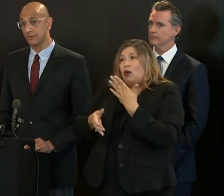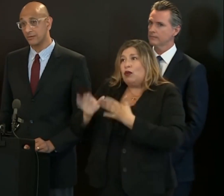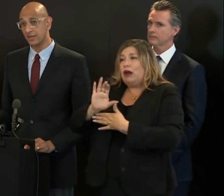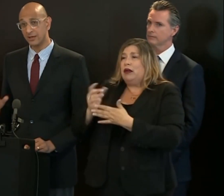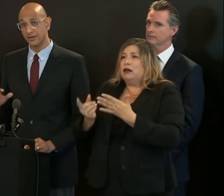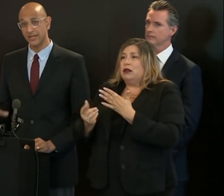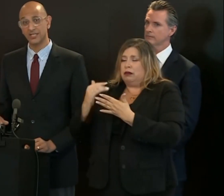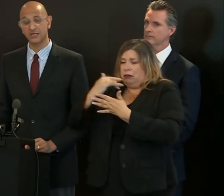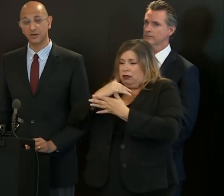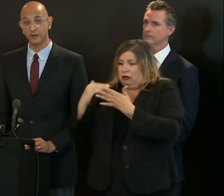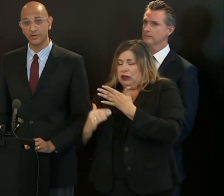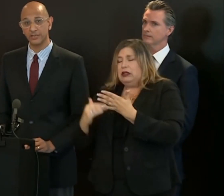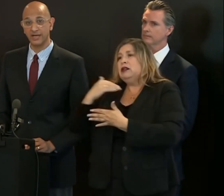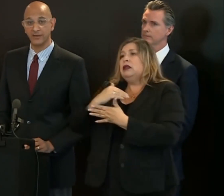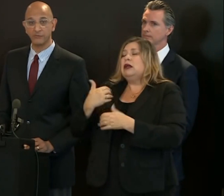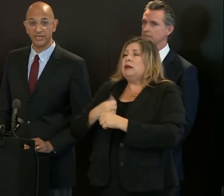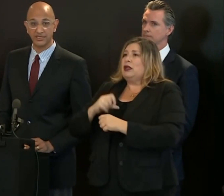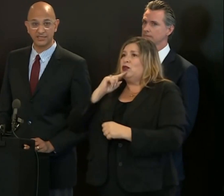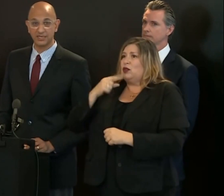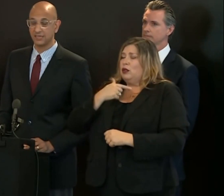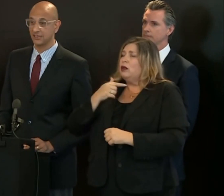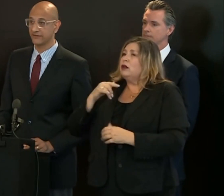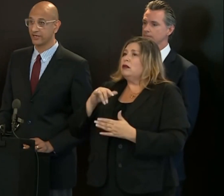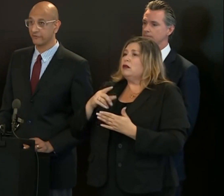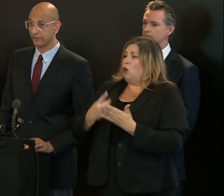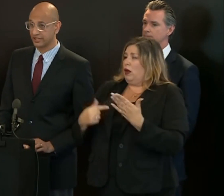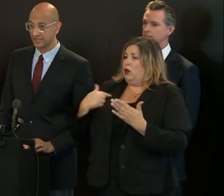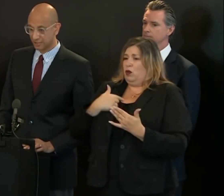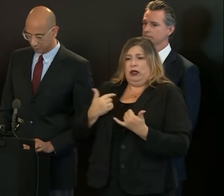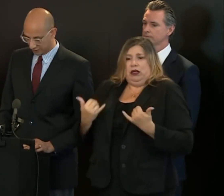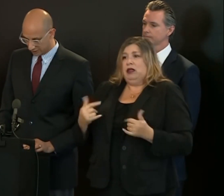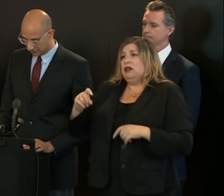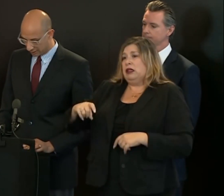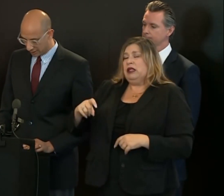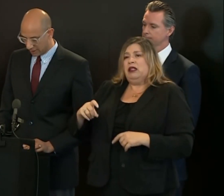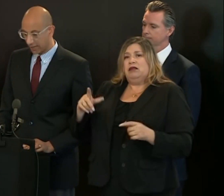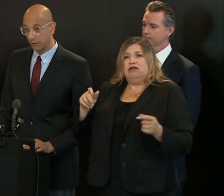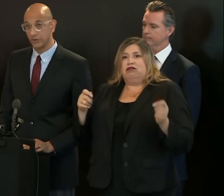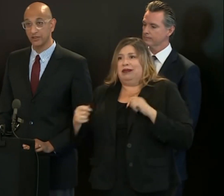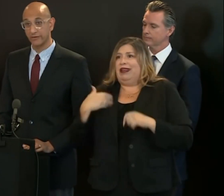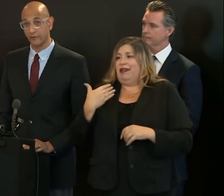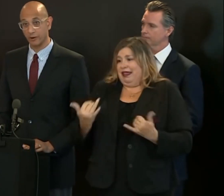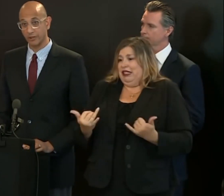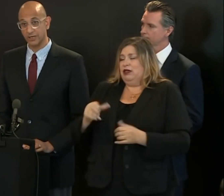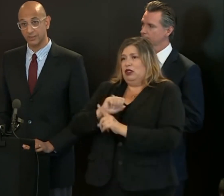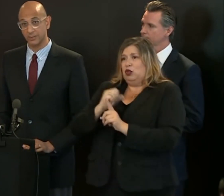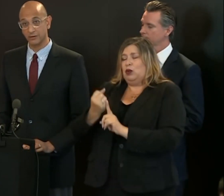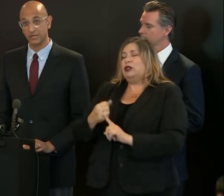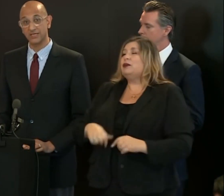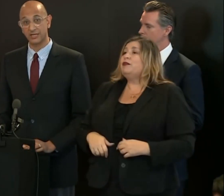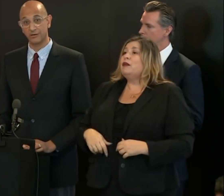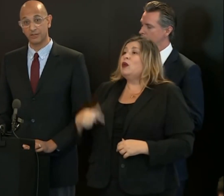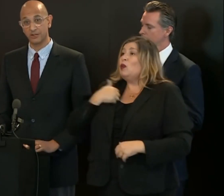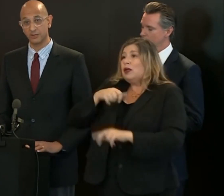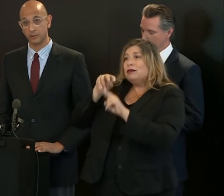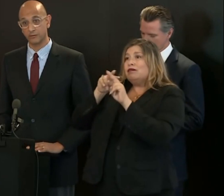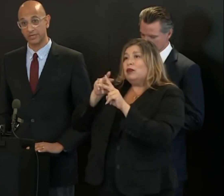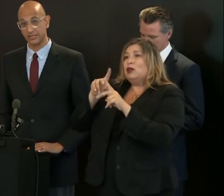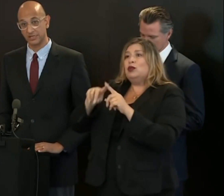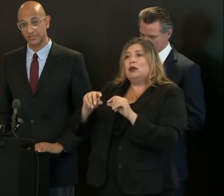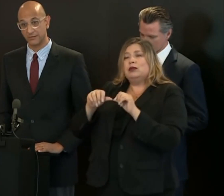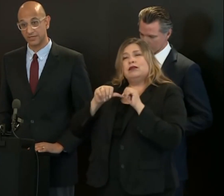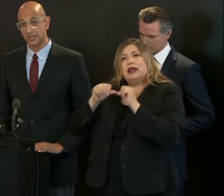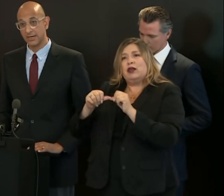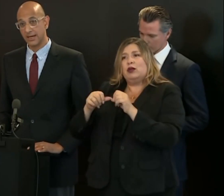make sure that it is current and meets the needs of an evolving situation. We look forward to continuing those